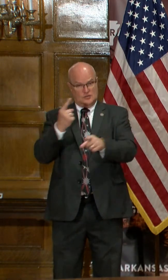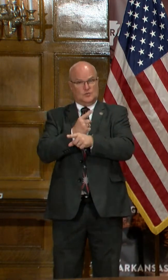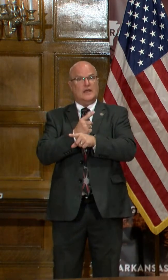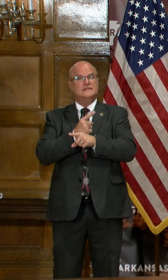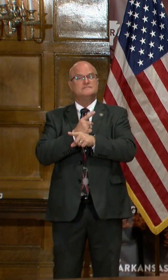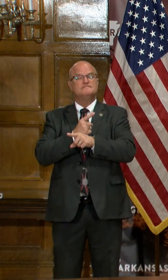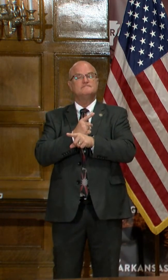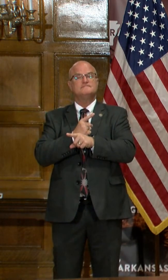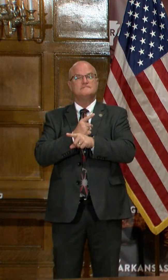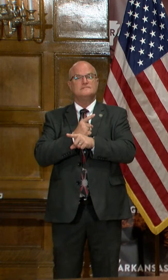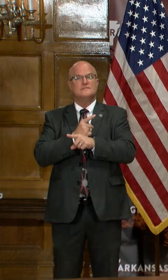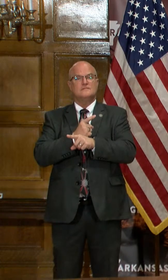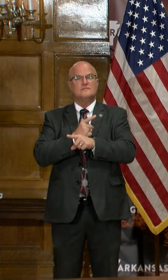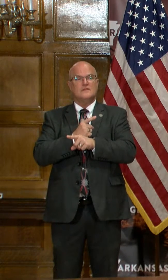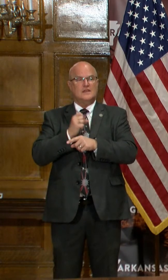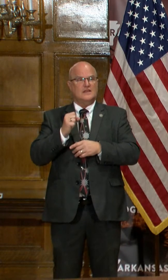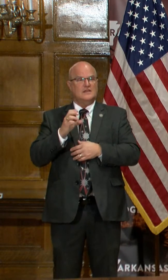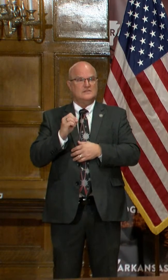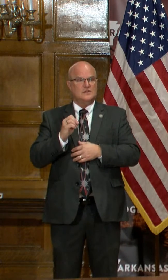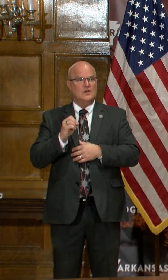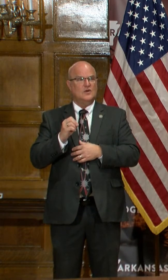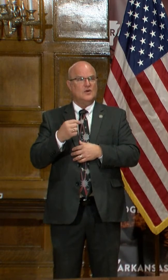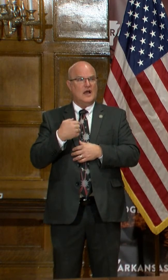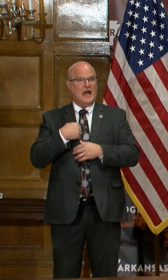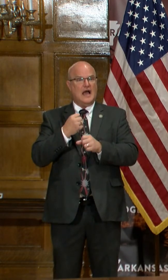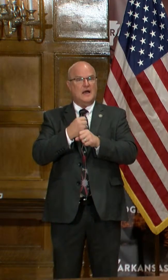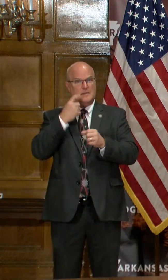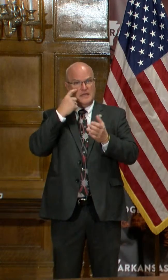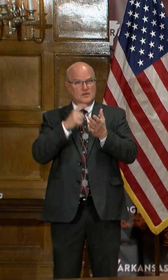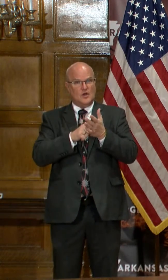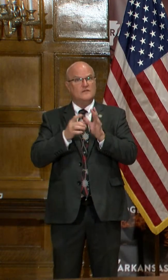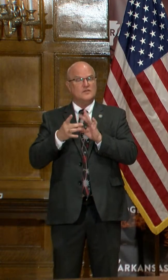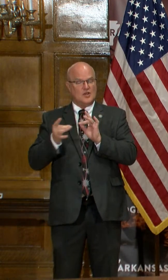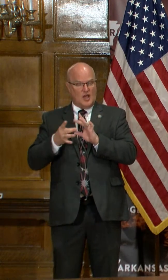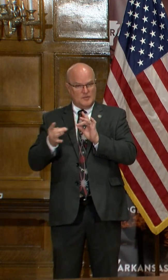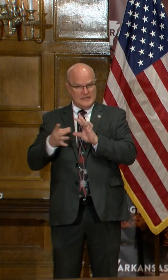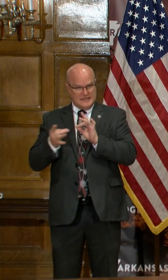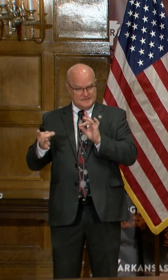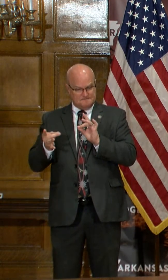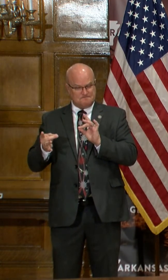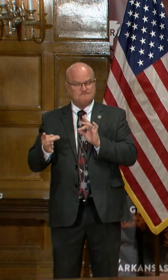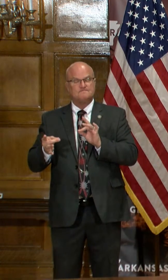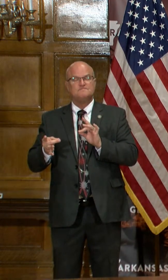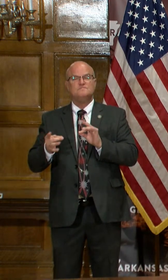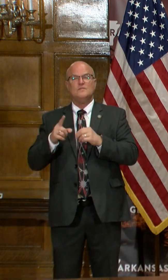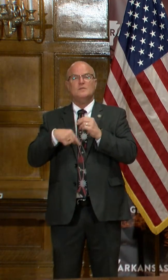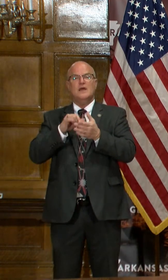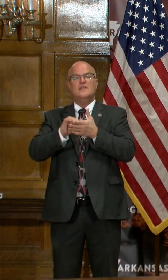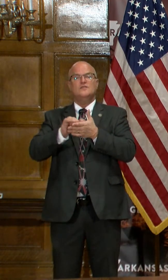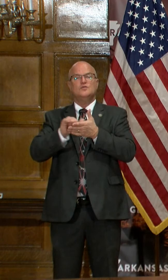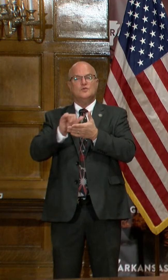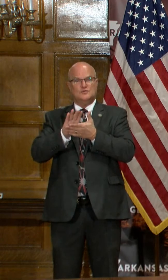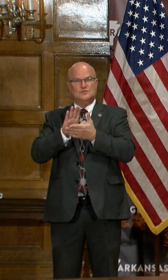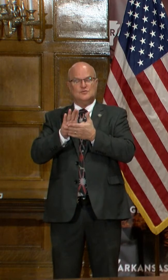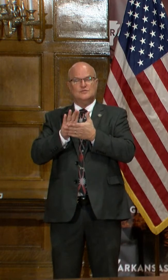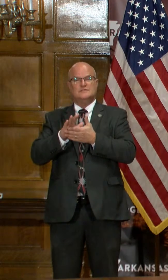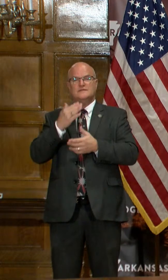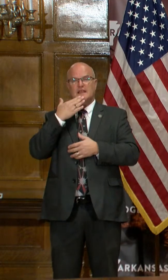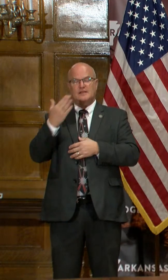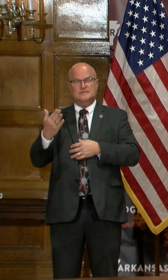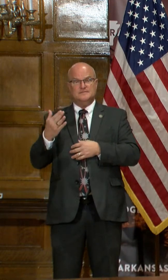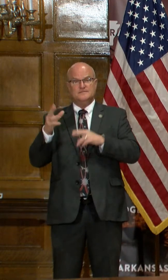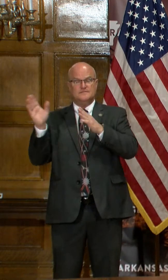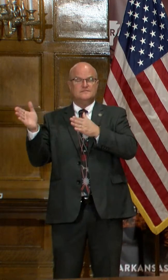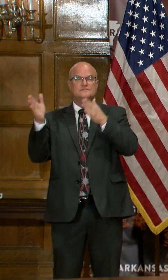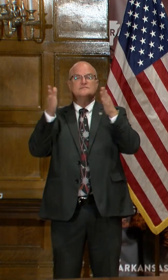right. And so I made note of your comment there in terms of the New York schools.